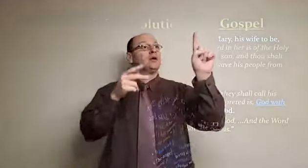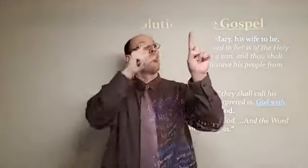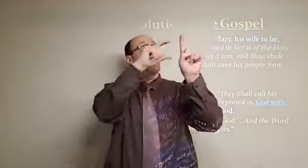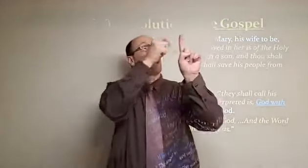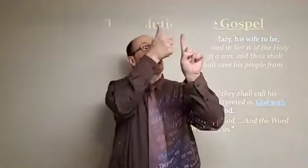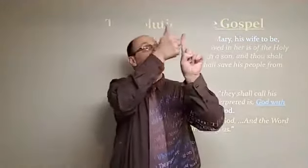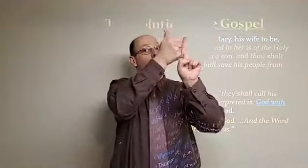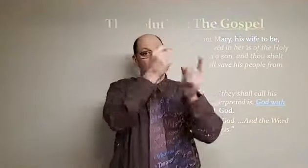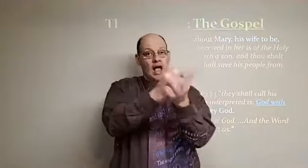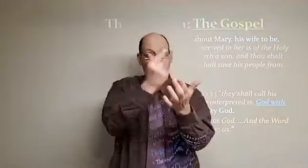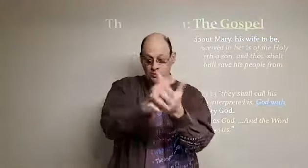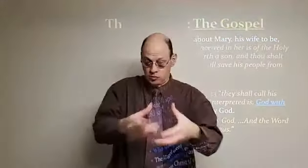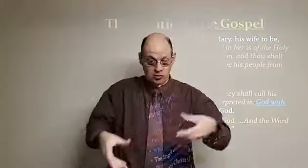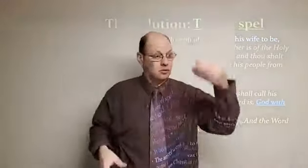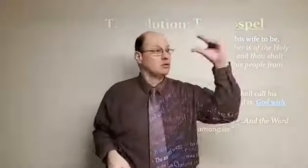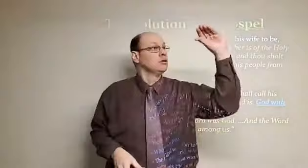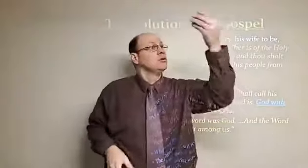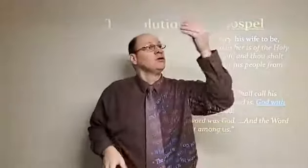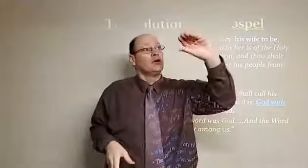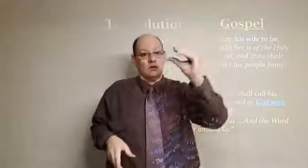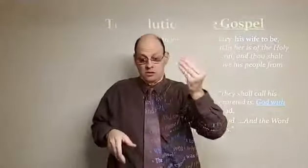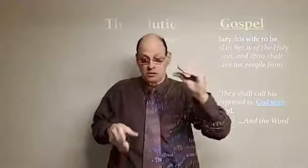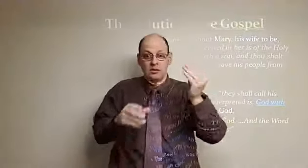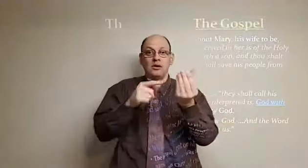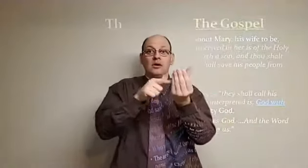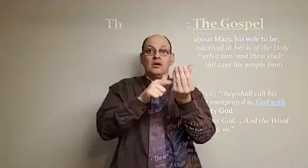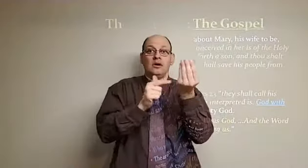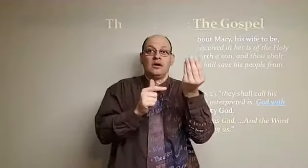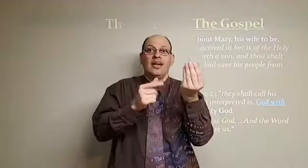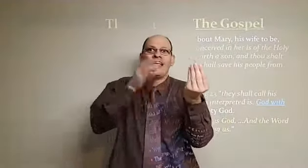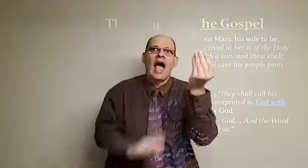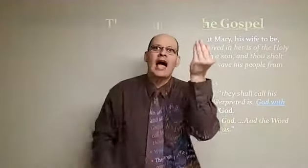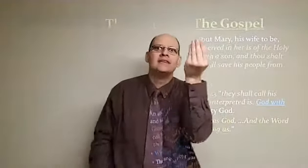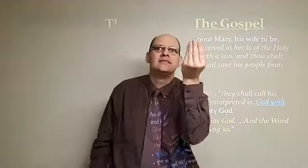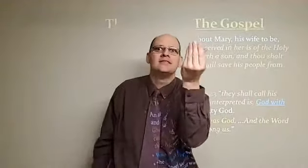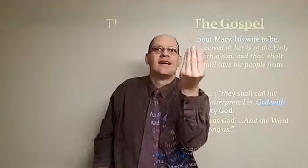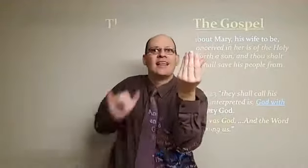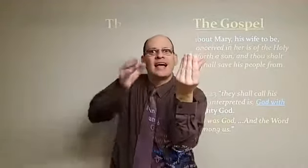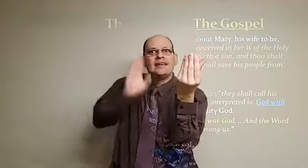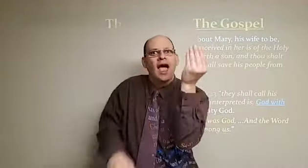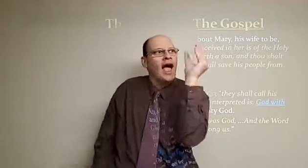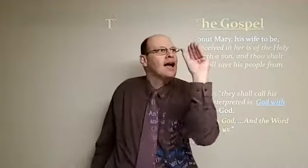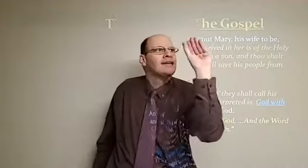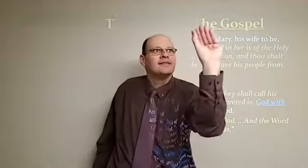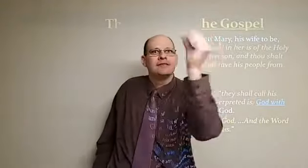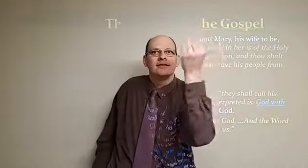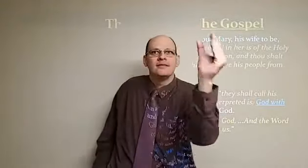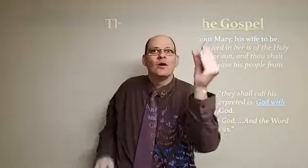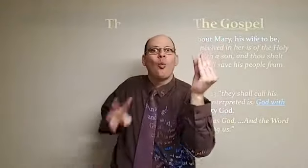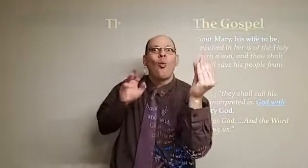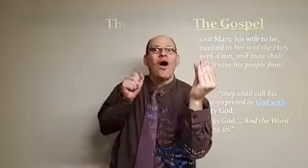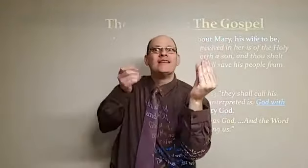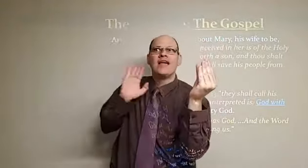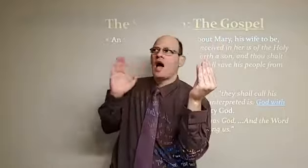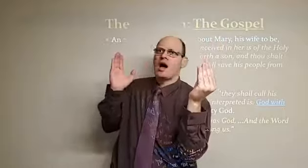okay so the word the gospel we've got the Bible we've got the gospel this is God this is his word it's the